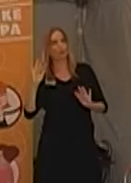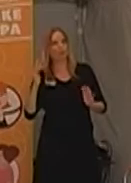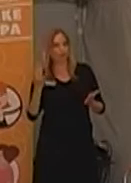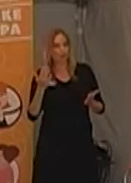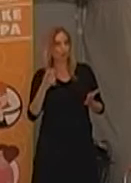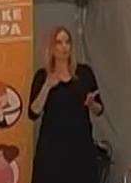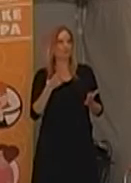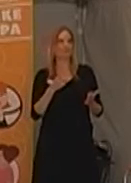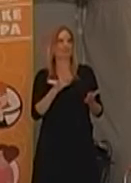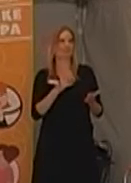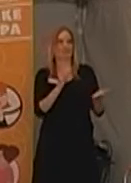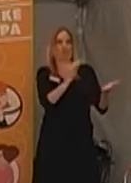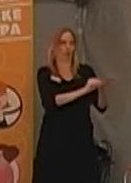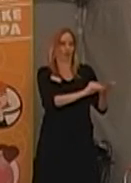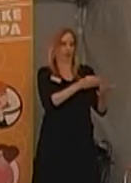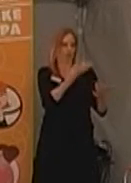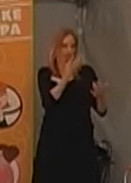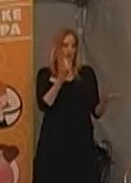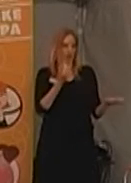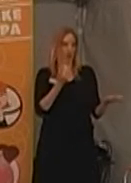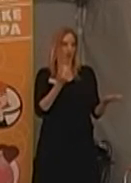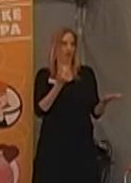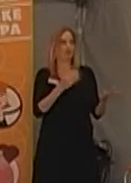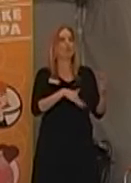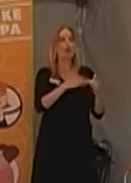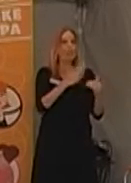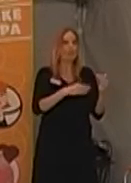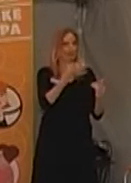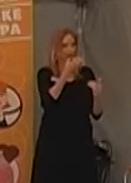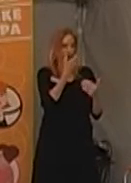or we're not perceiving